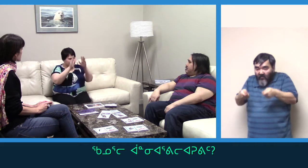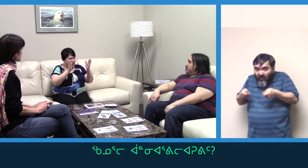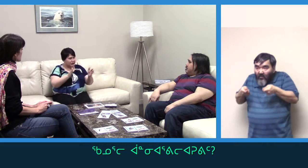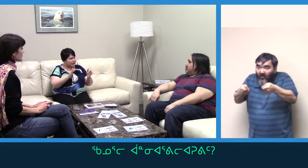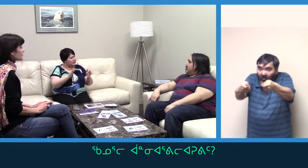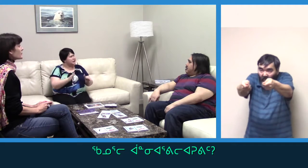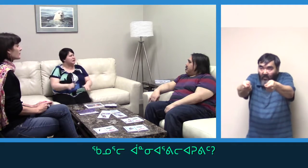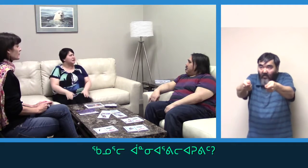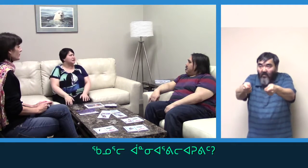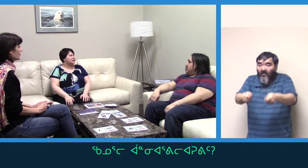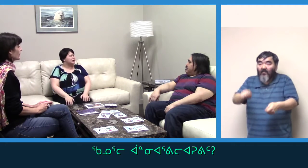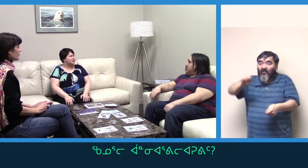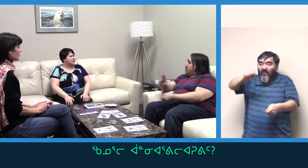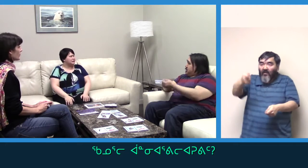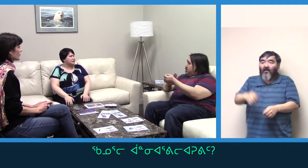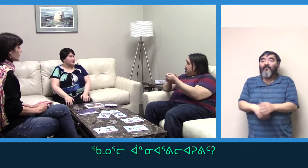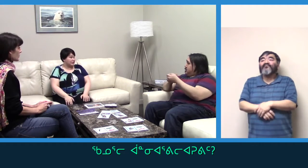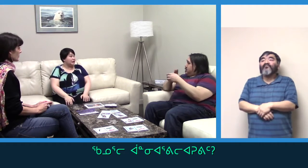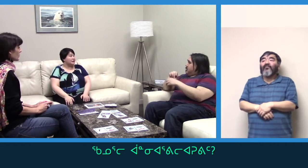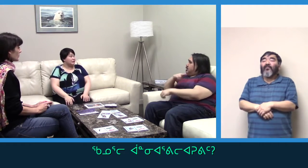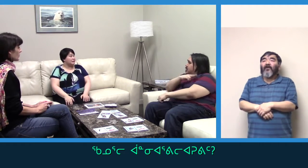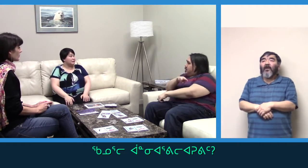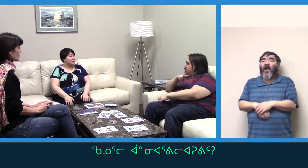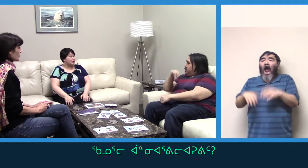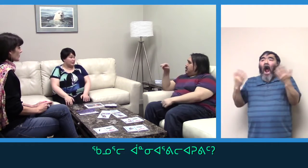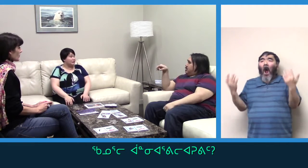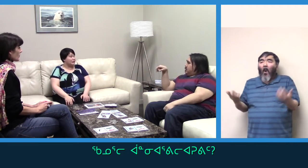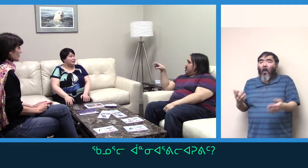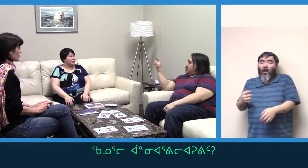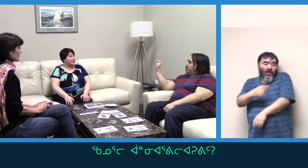nursing station? Mhm. Yeah.